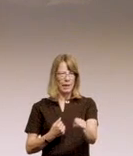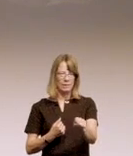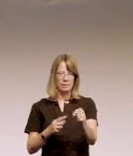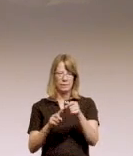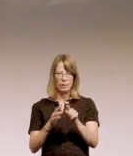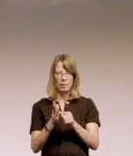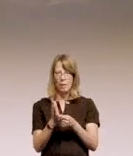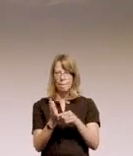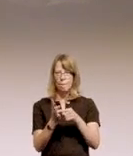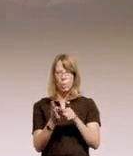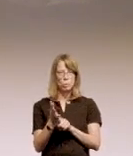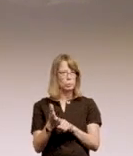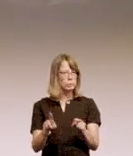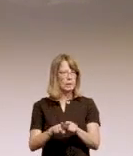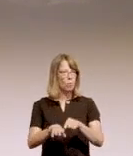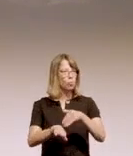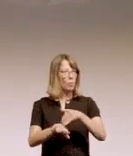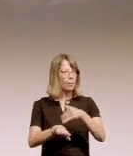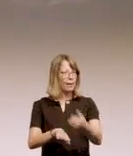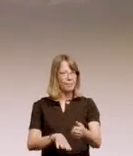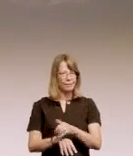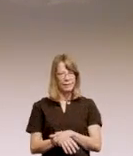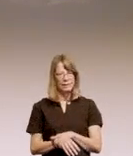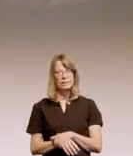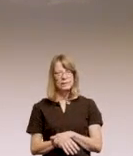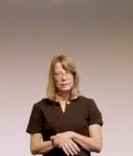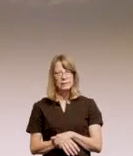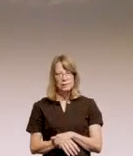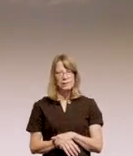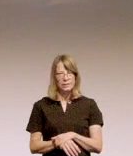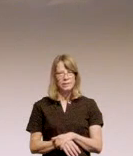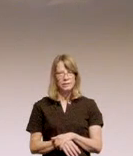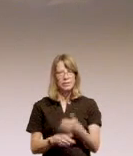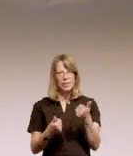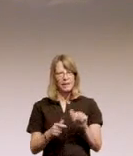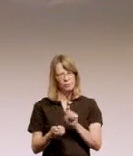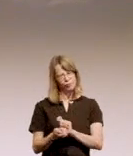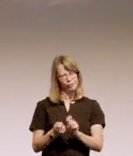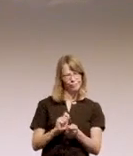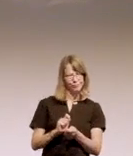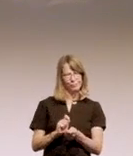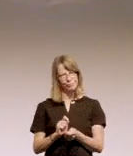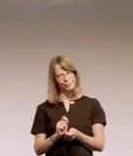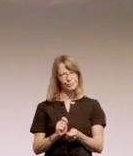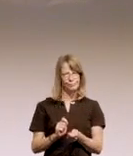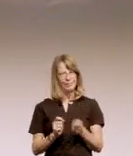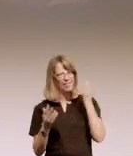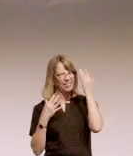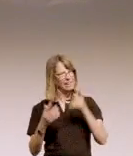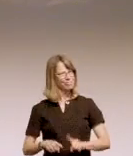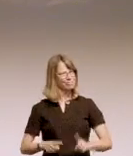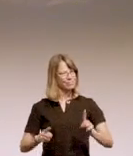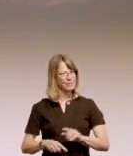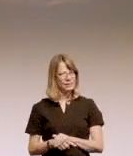the same problems. So we kind of came to reform what we were thinking. Said, it's no longer